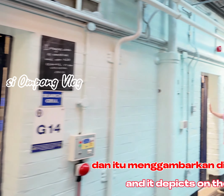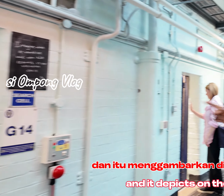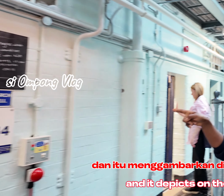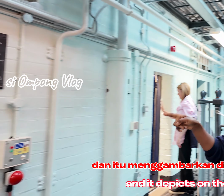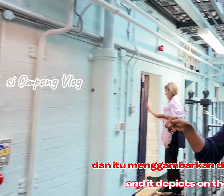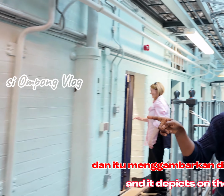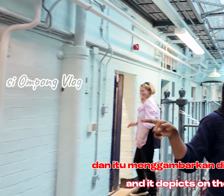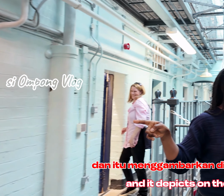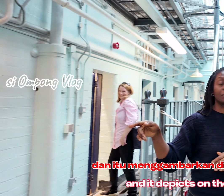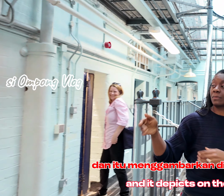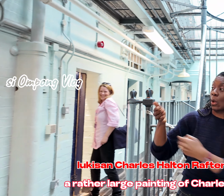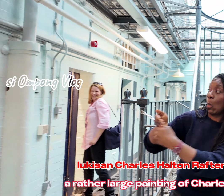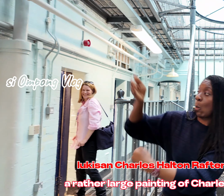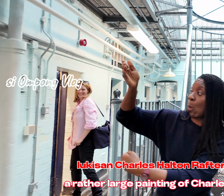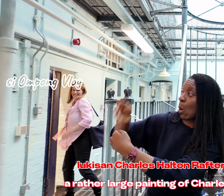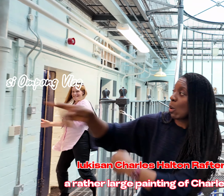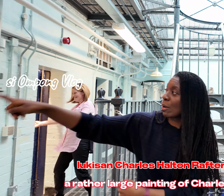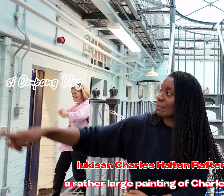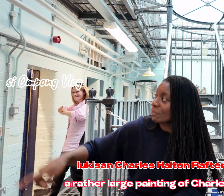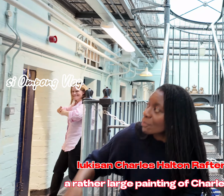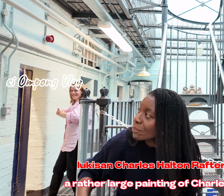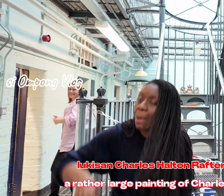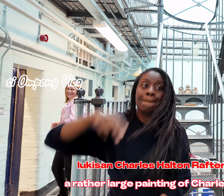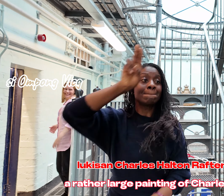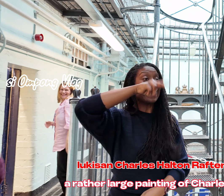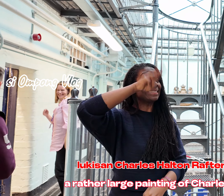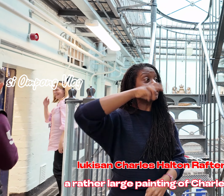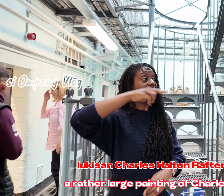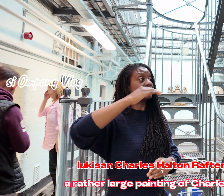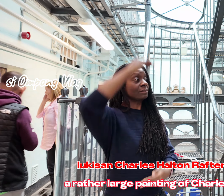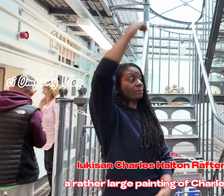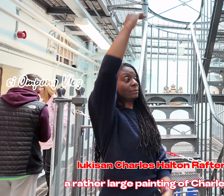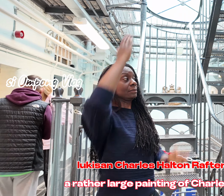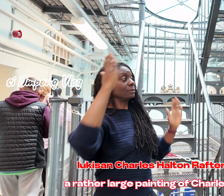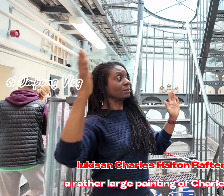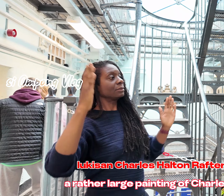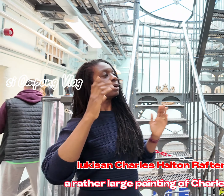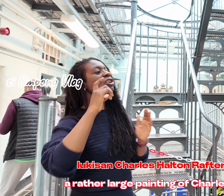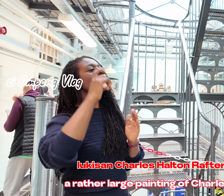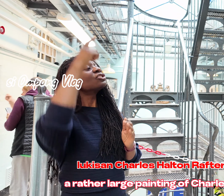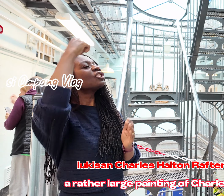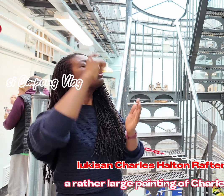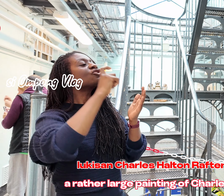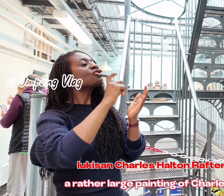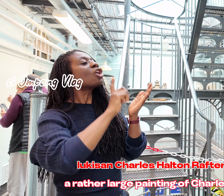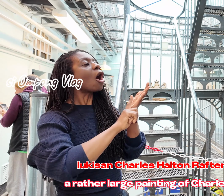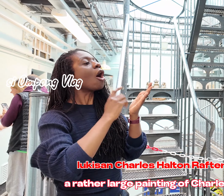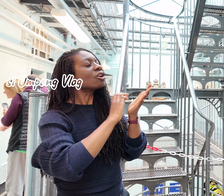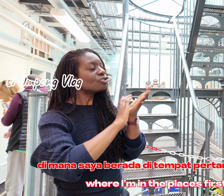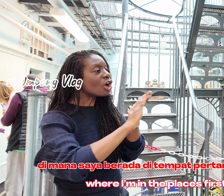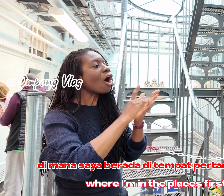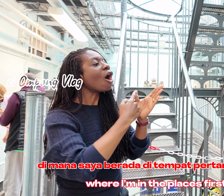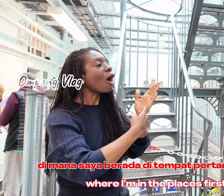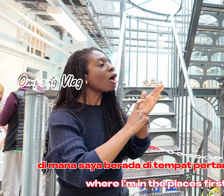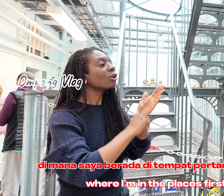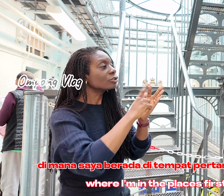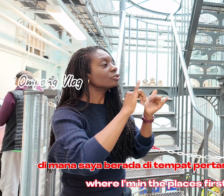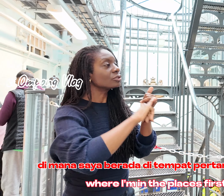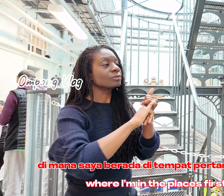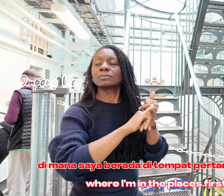it depicts on the back wall a rather large painting of Sir Charles Horton Rafter. He was